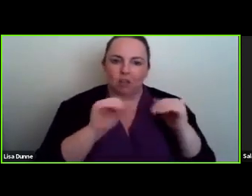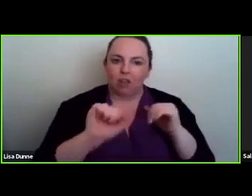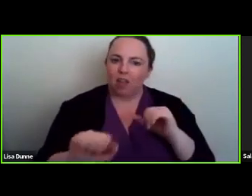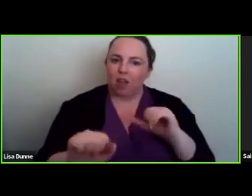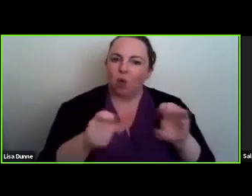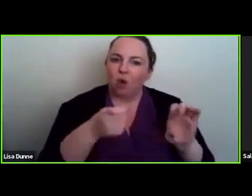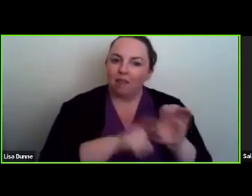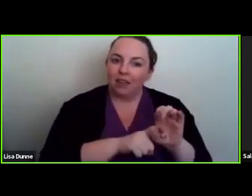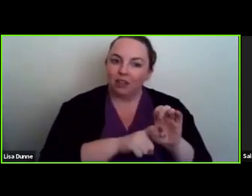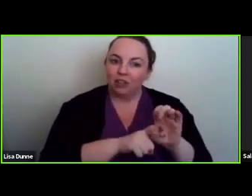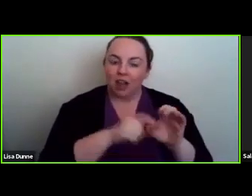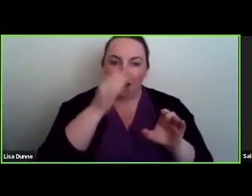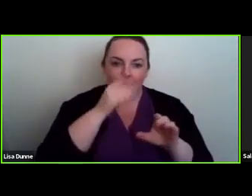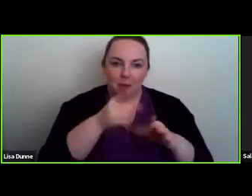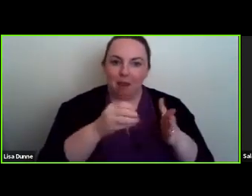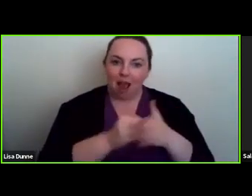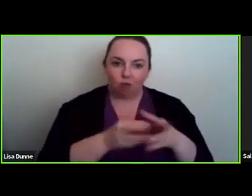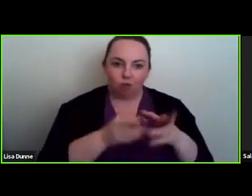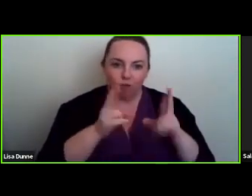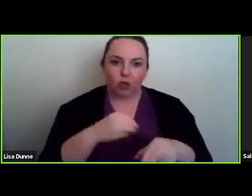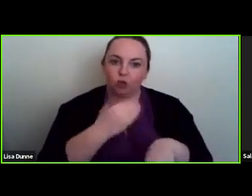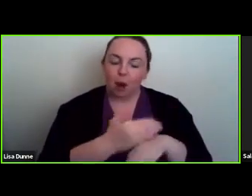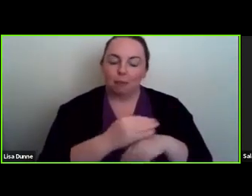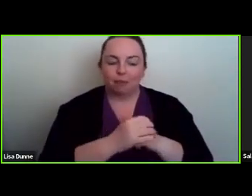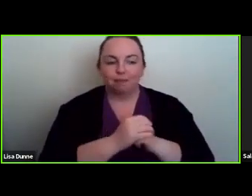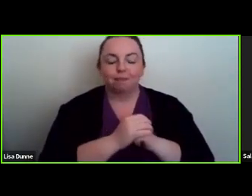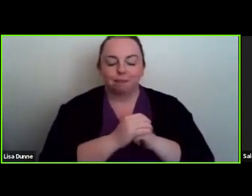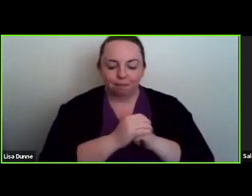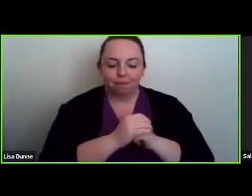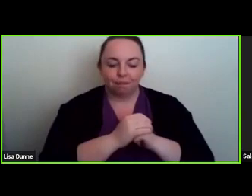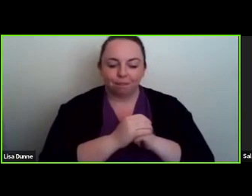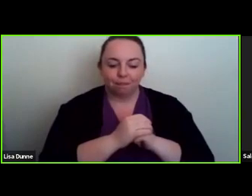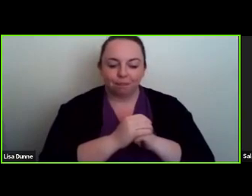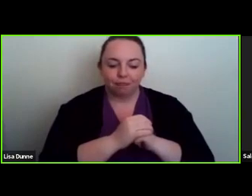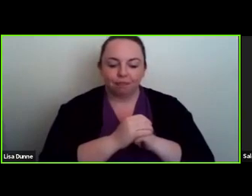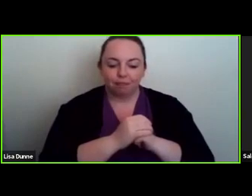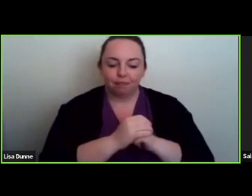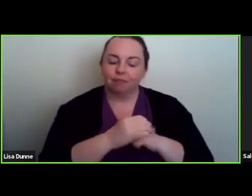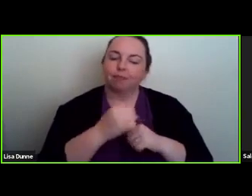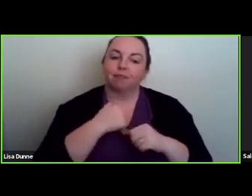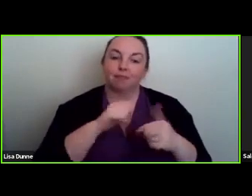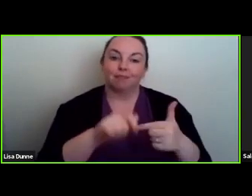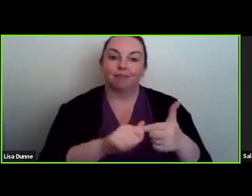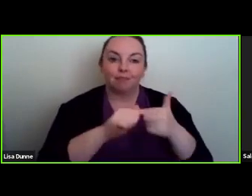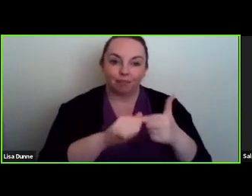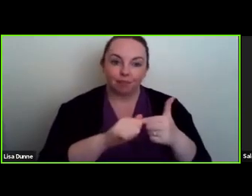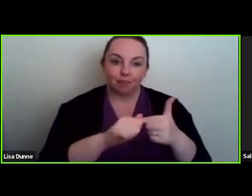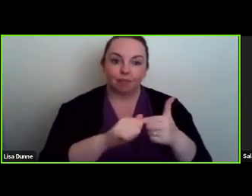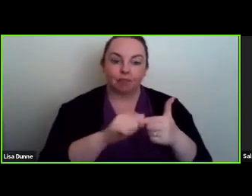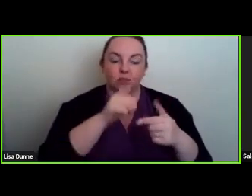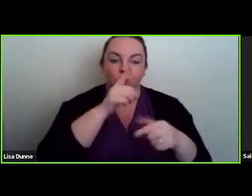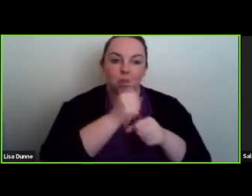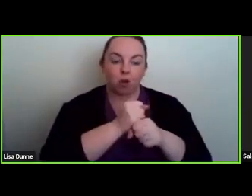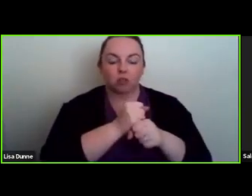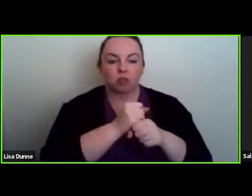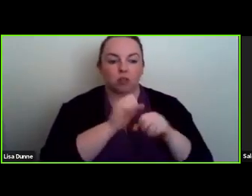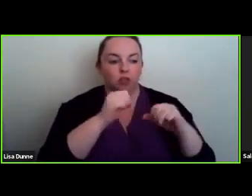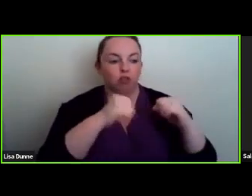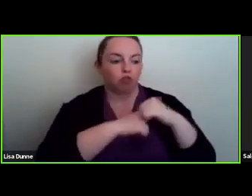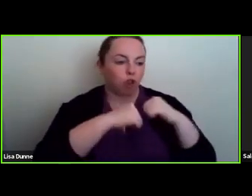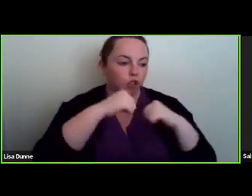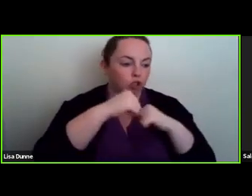and allow them to have this right. Moving into my second point of addressing structural and social injustice